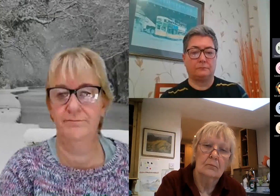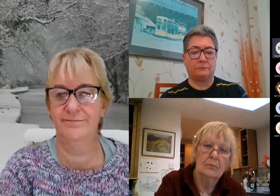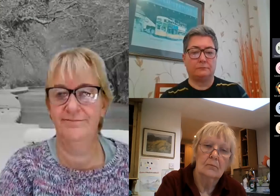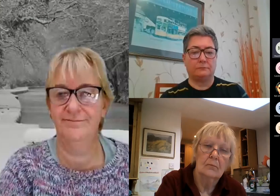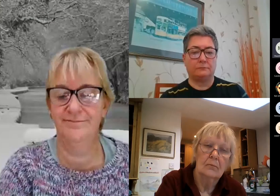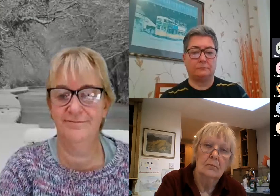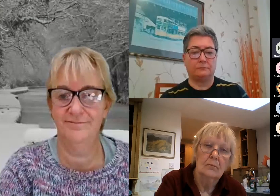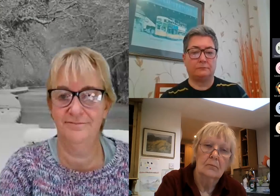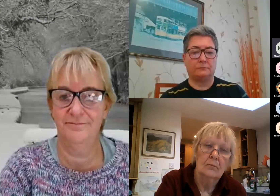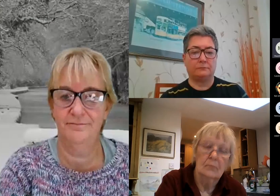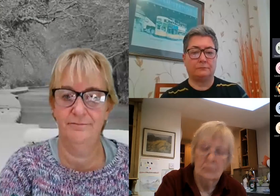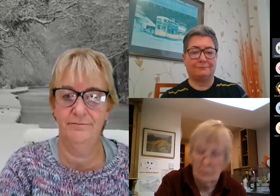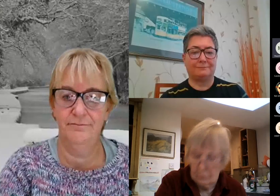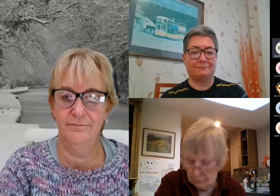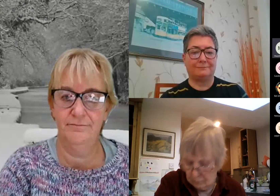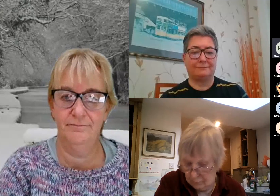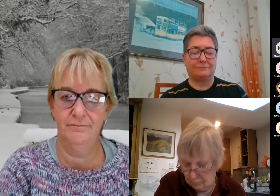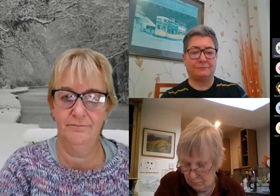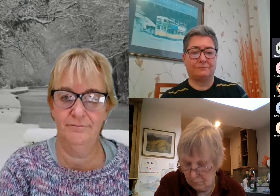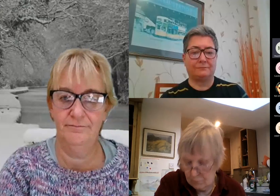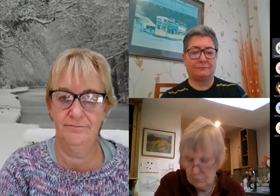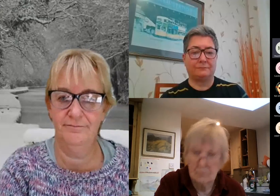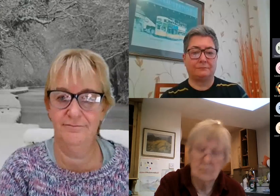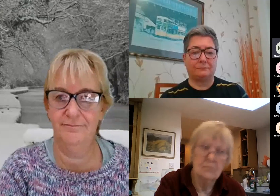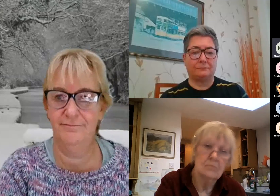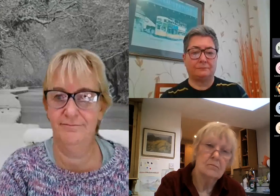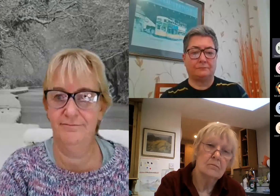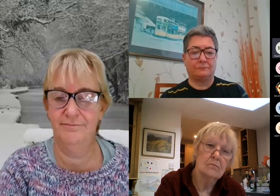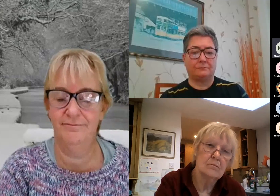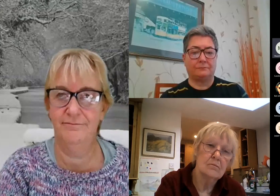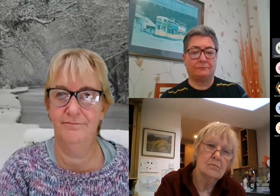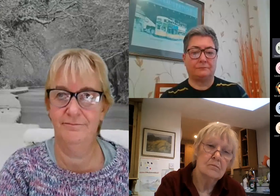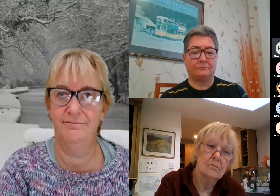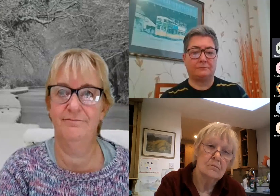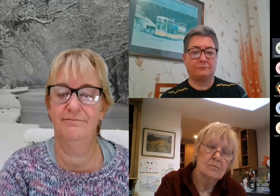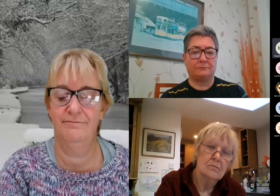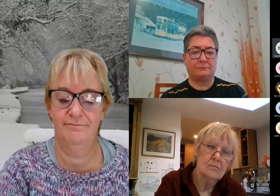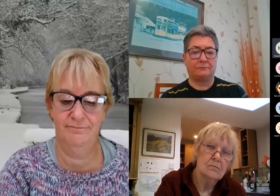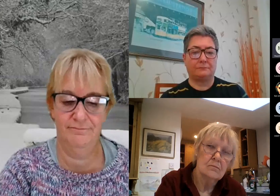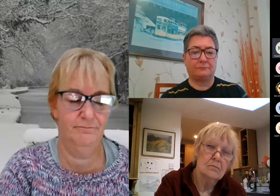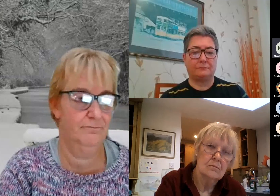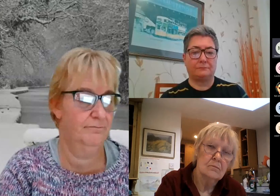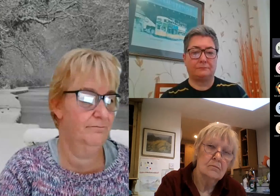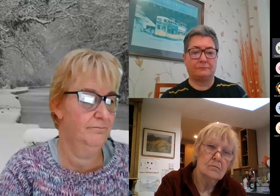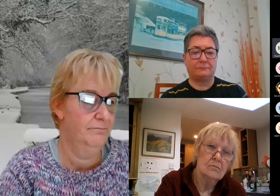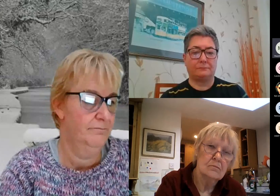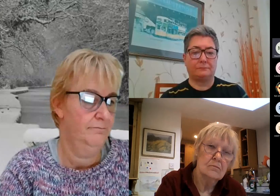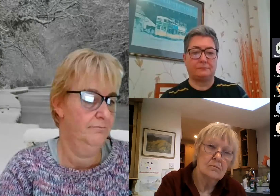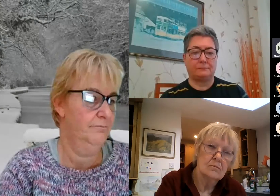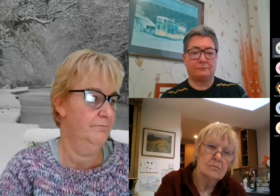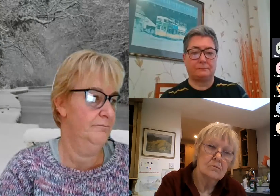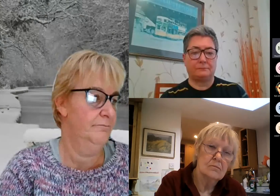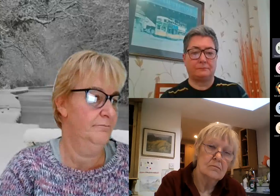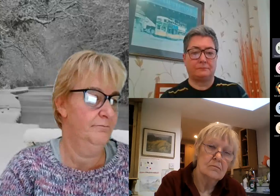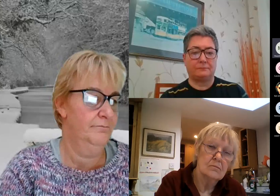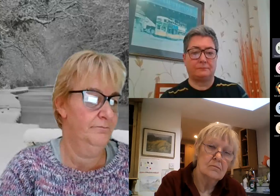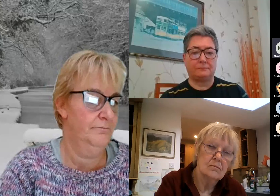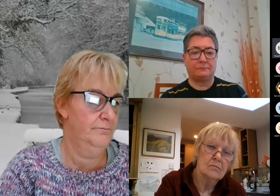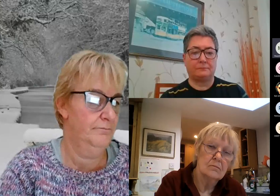into the chat. It is from a manager's perspective, but it might give you some ideas of the sort of things that you can